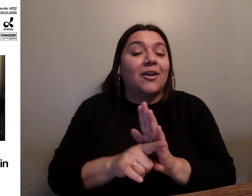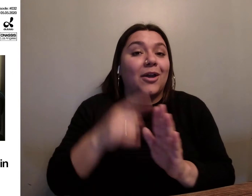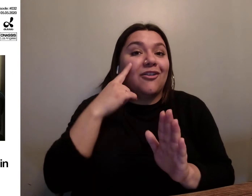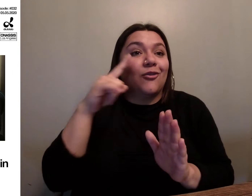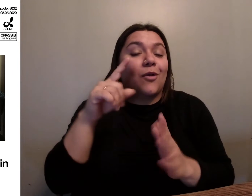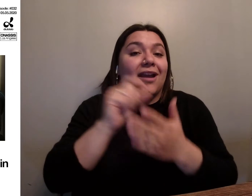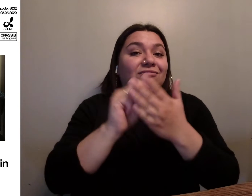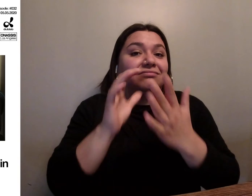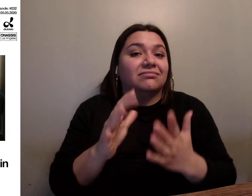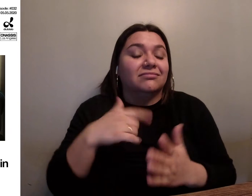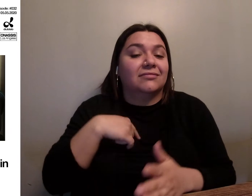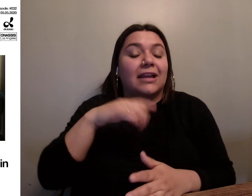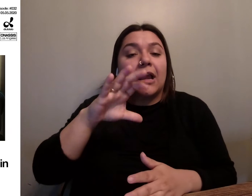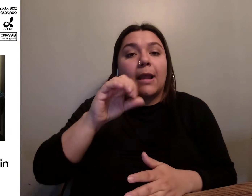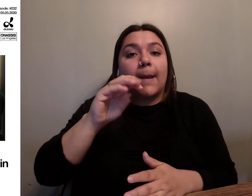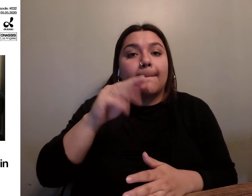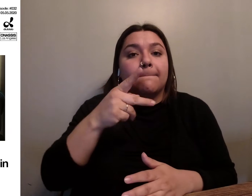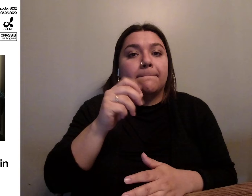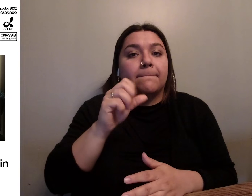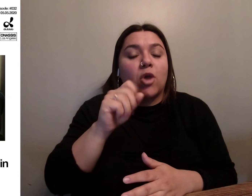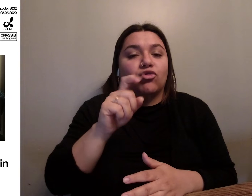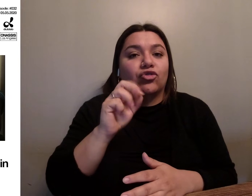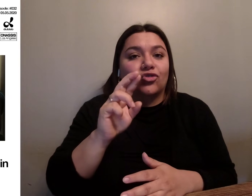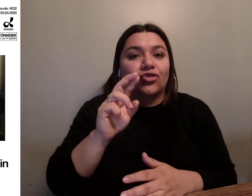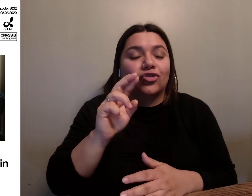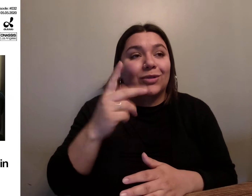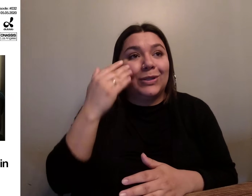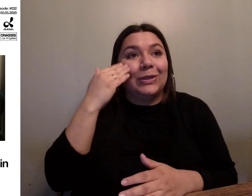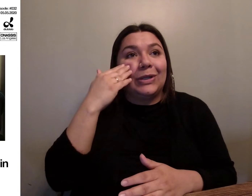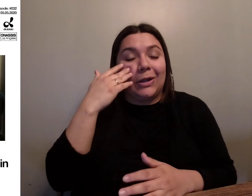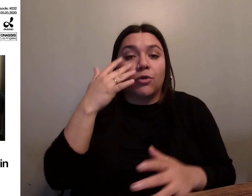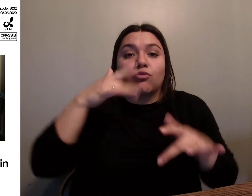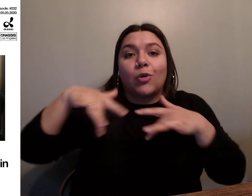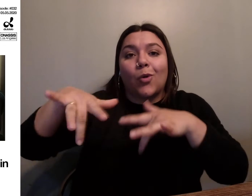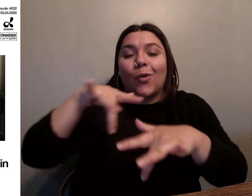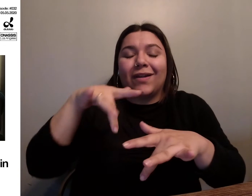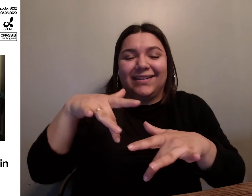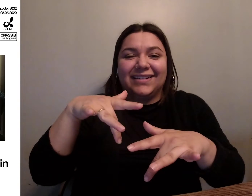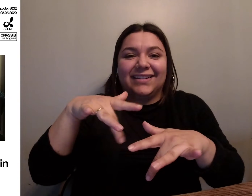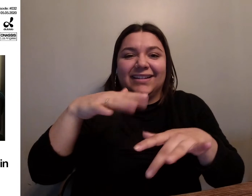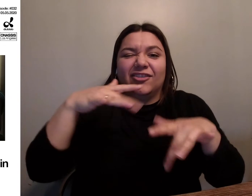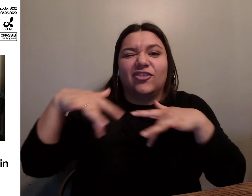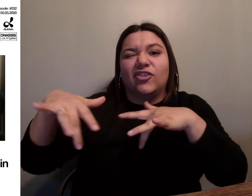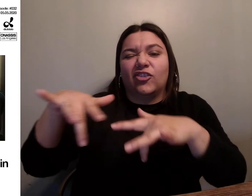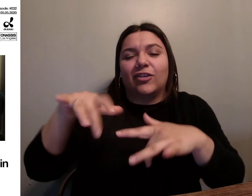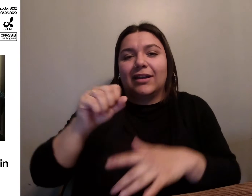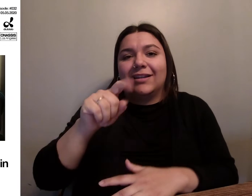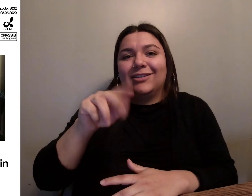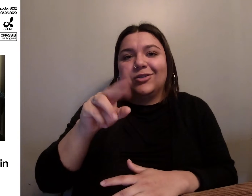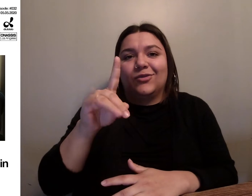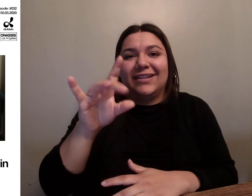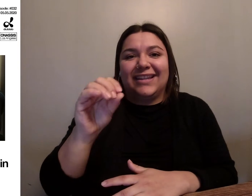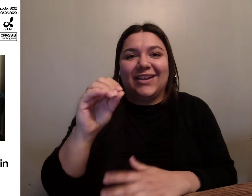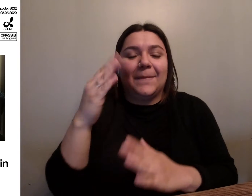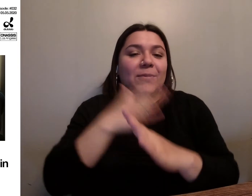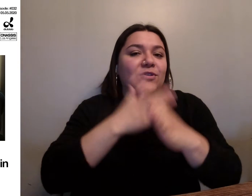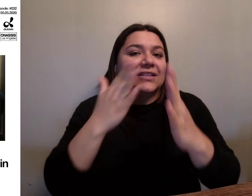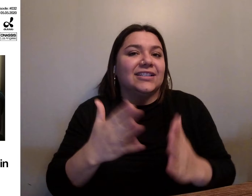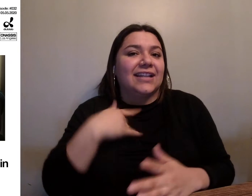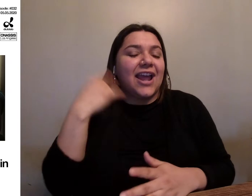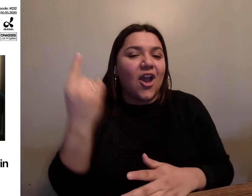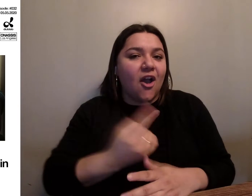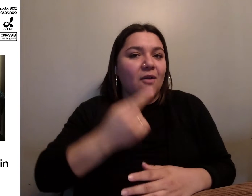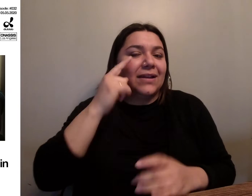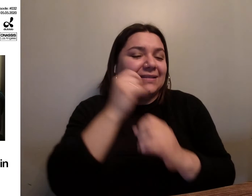recording studio musician, I always imagined sound in a context. Right. So when I first began